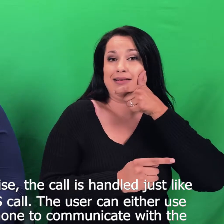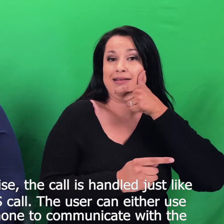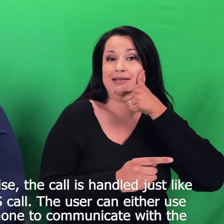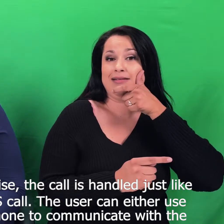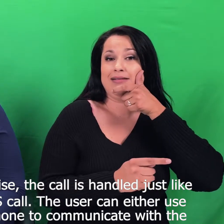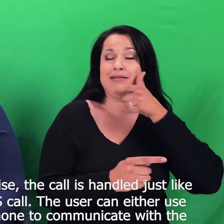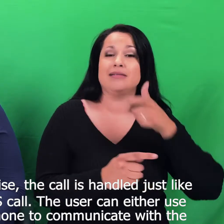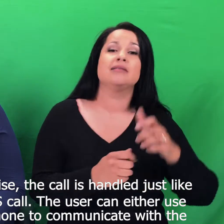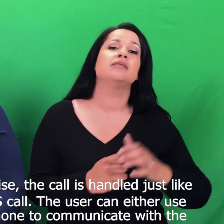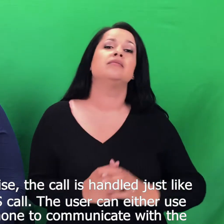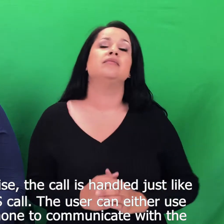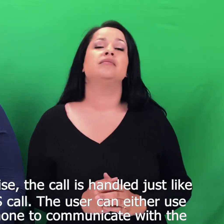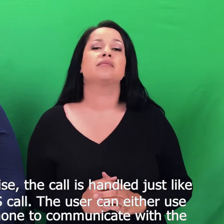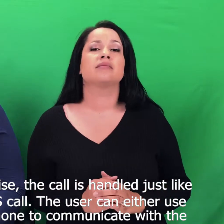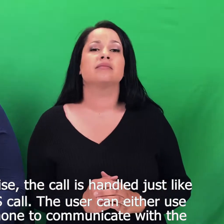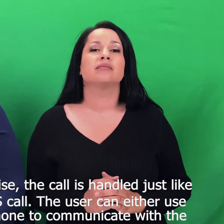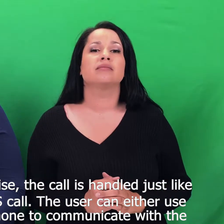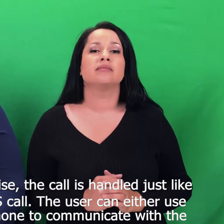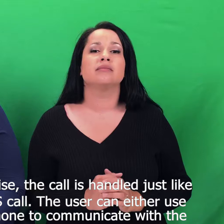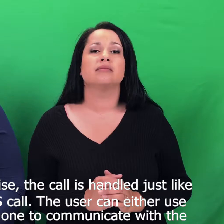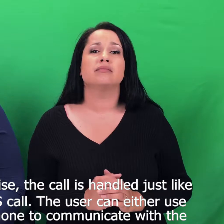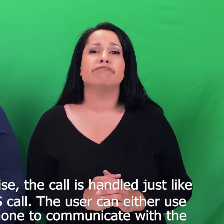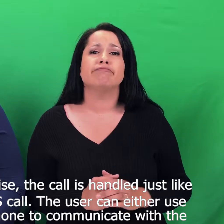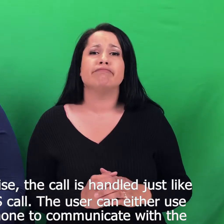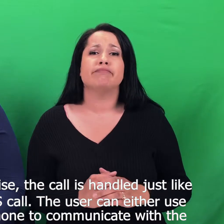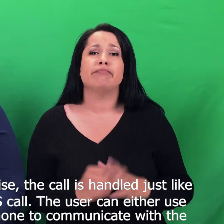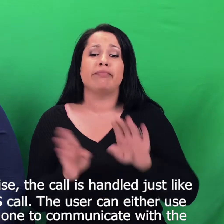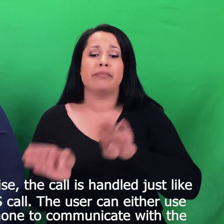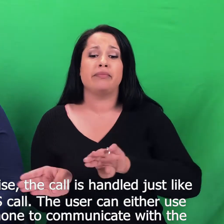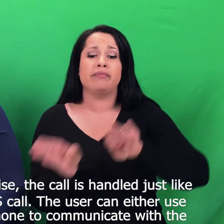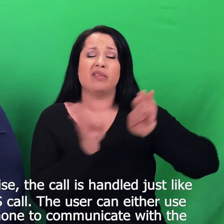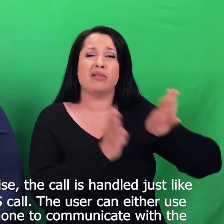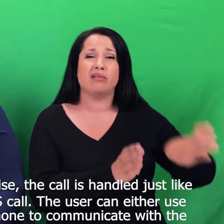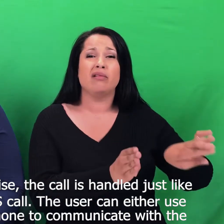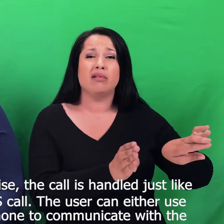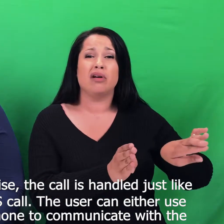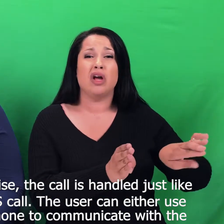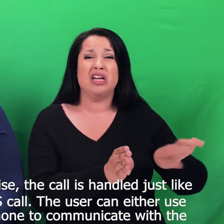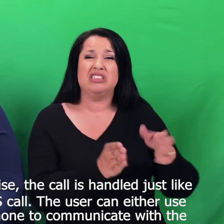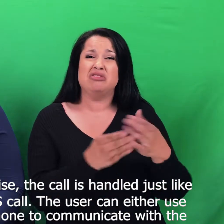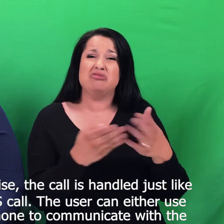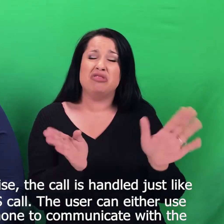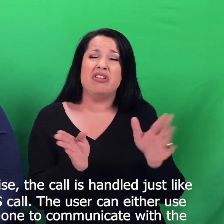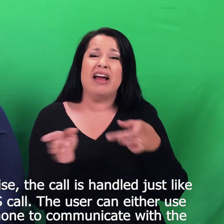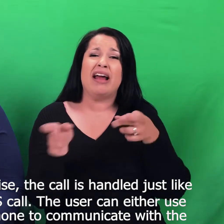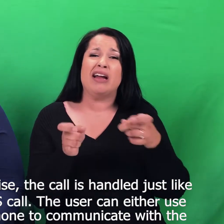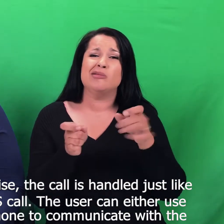Otherwise, the call is handled just like a TTY-based TRS call.